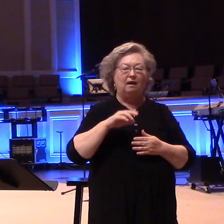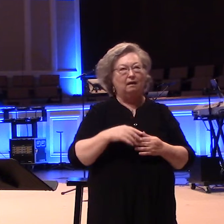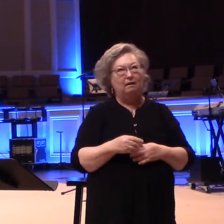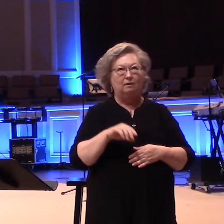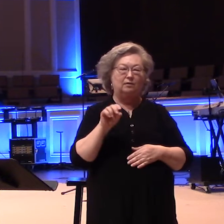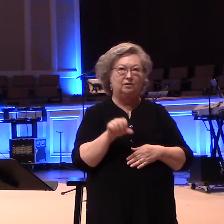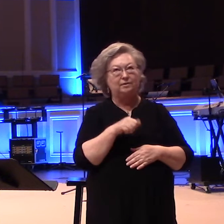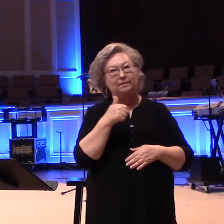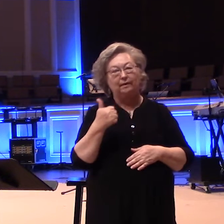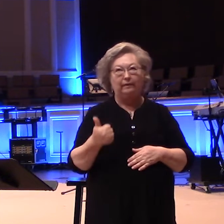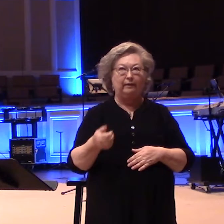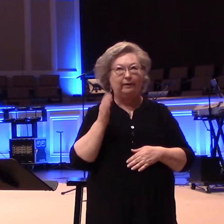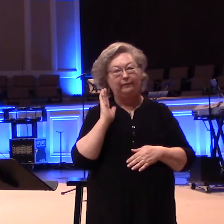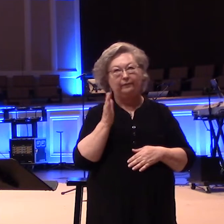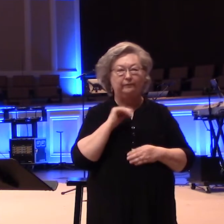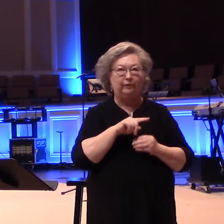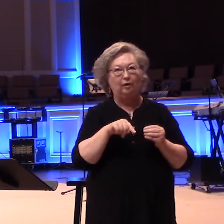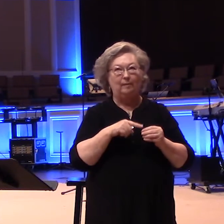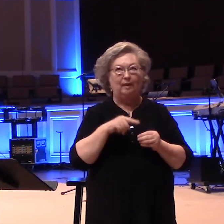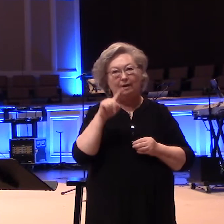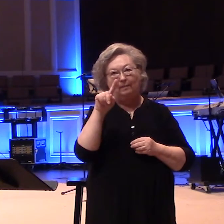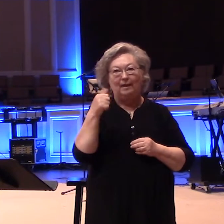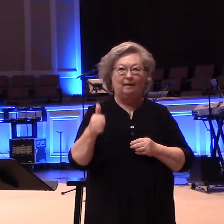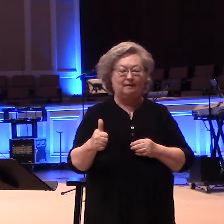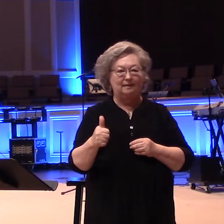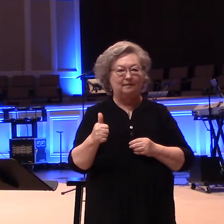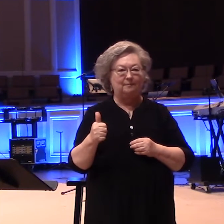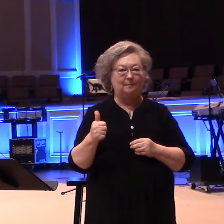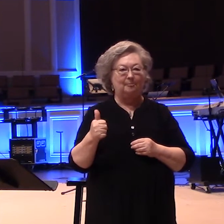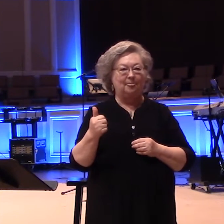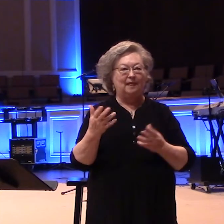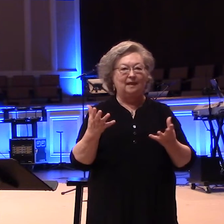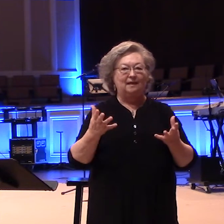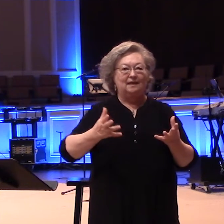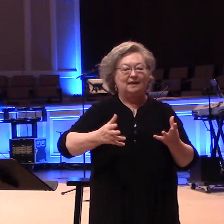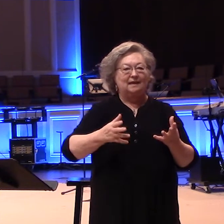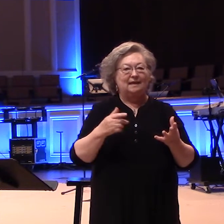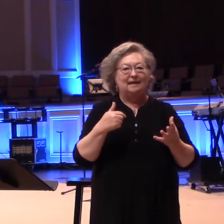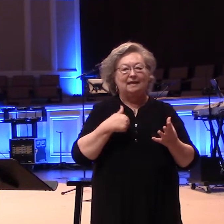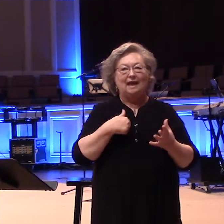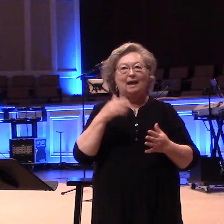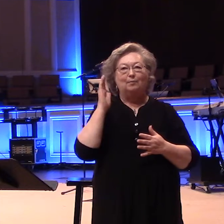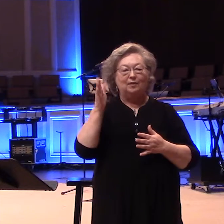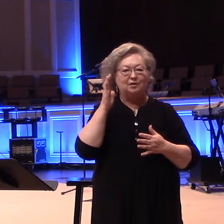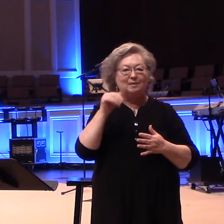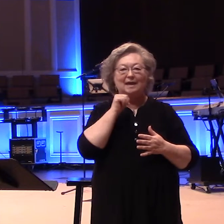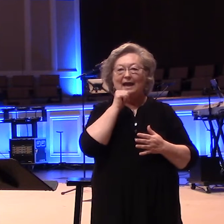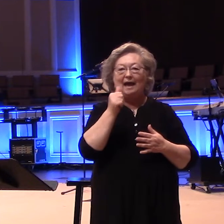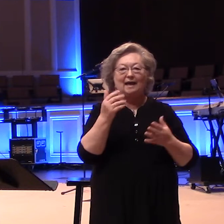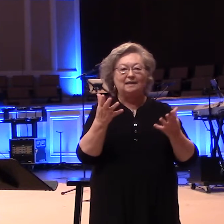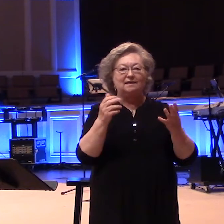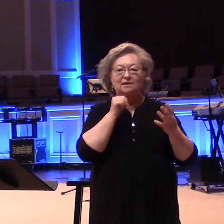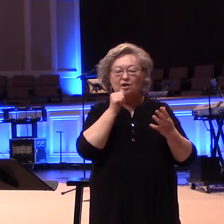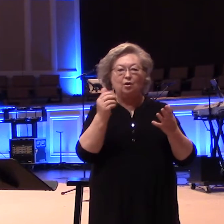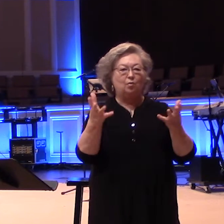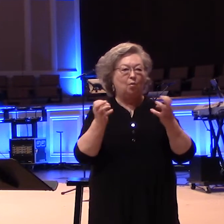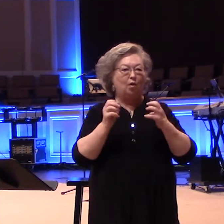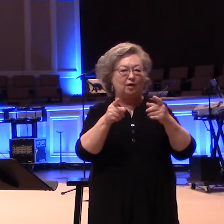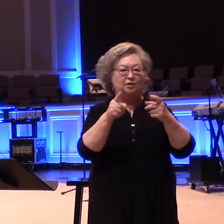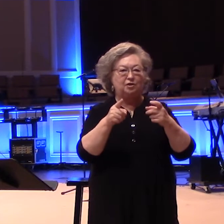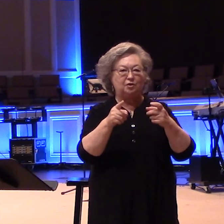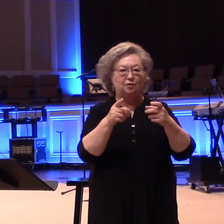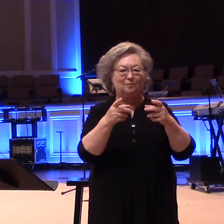take something from me. I am not wanting to take anything from you. And I preach and proclaim the gospel for a God who does